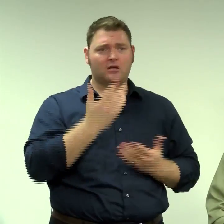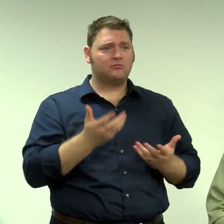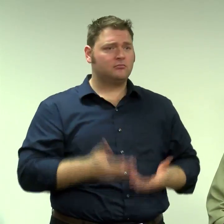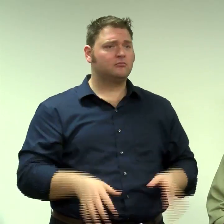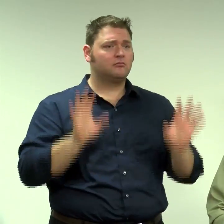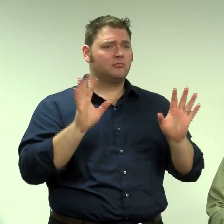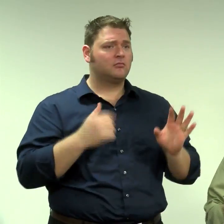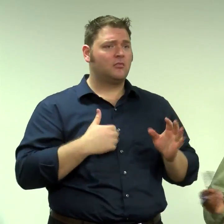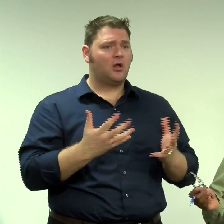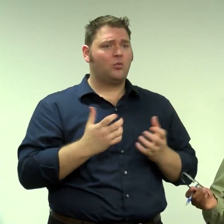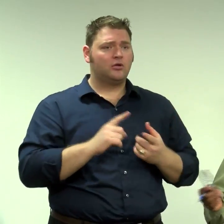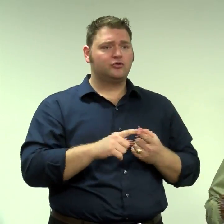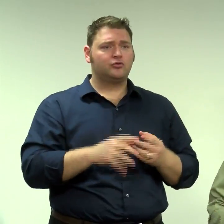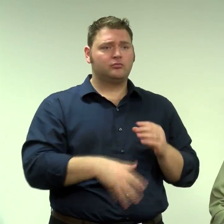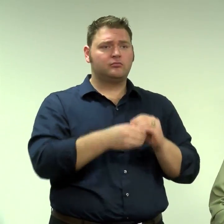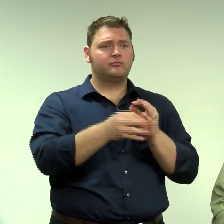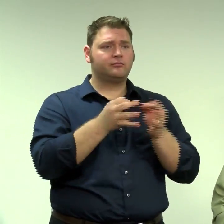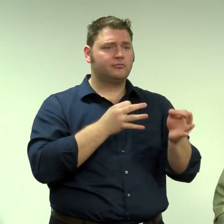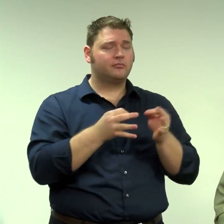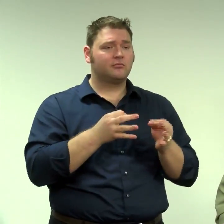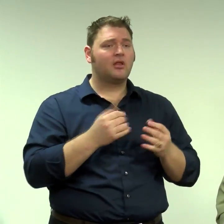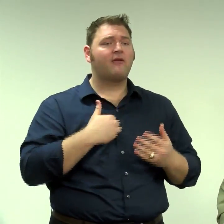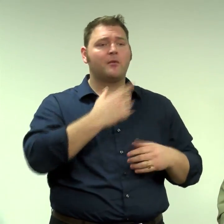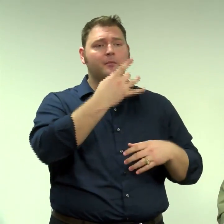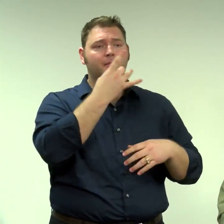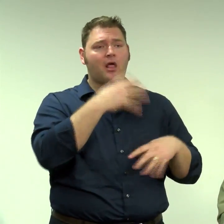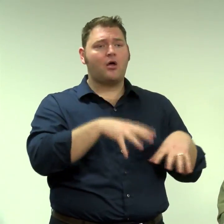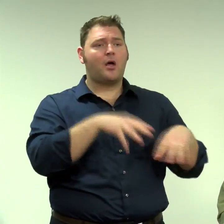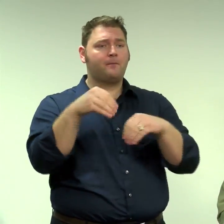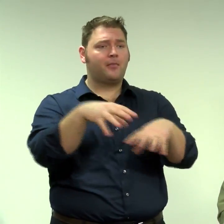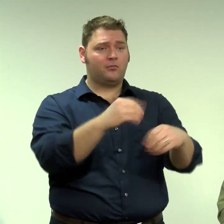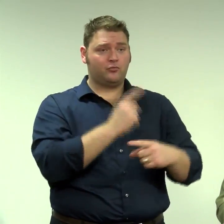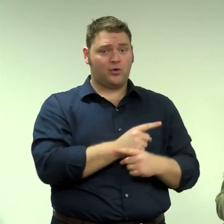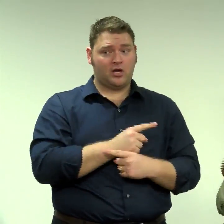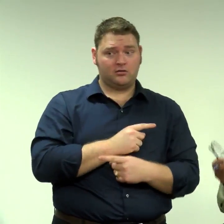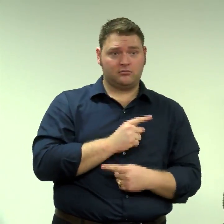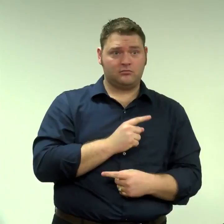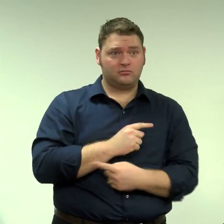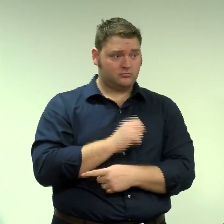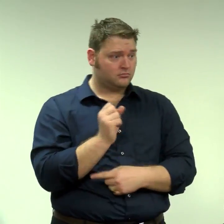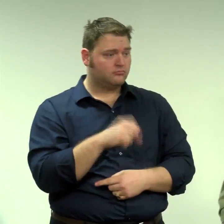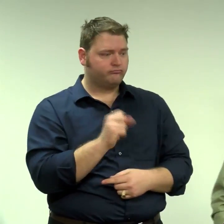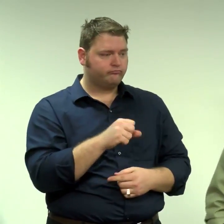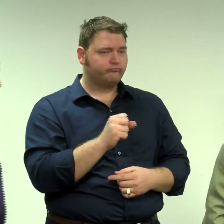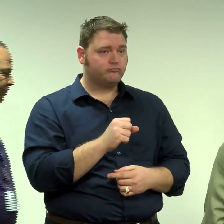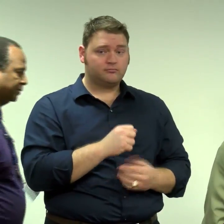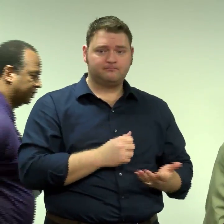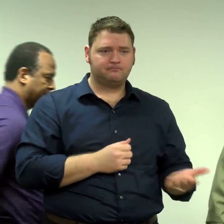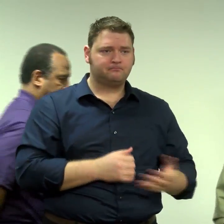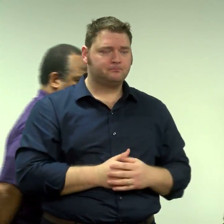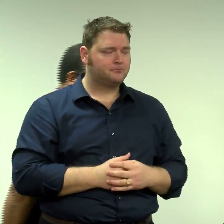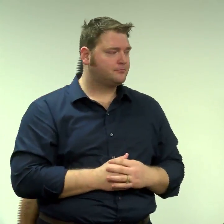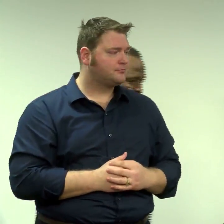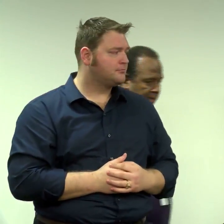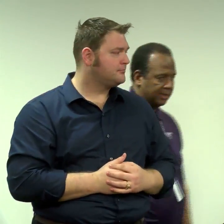that I intended to recover. The outages remain, Floyd? Yes, sir. You want to just cover that?